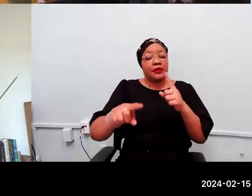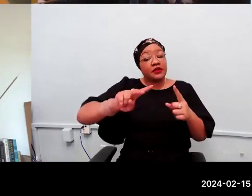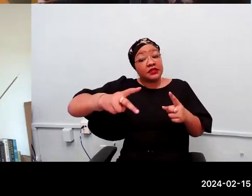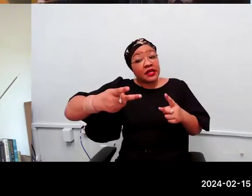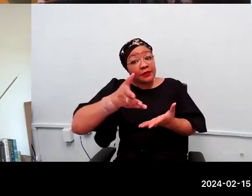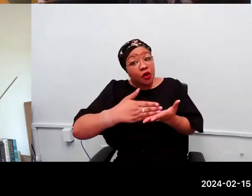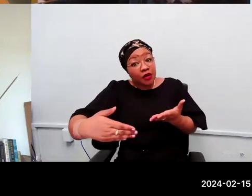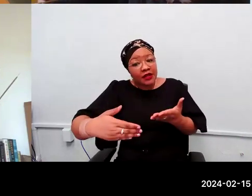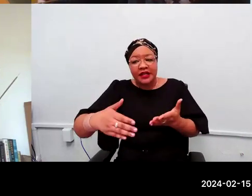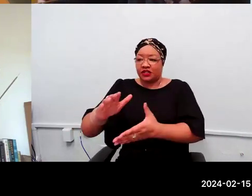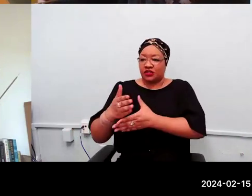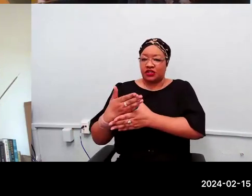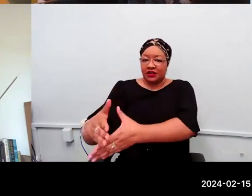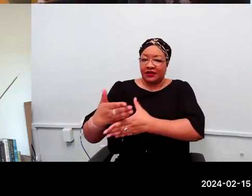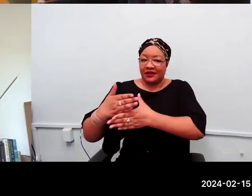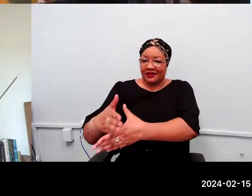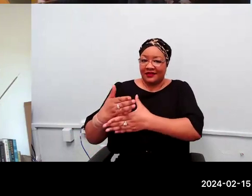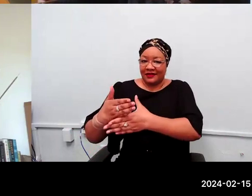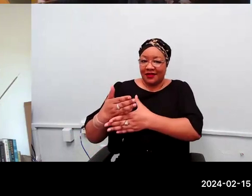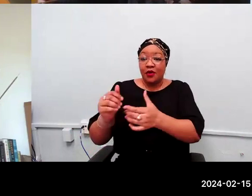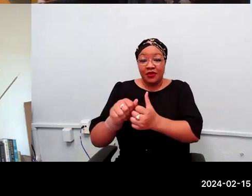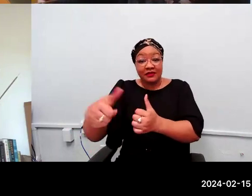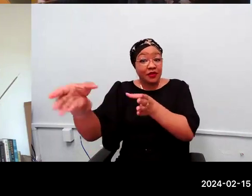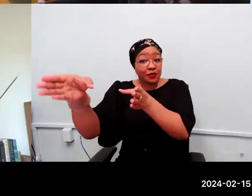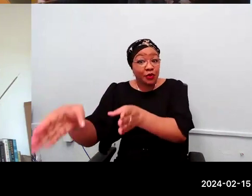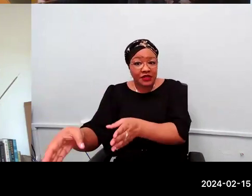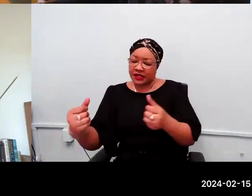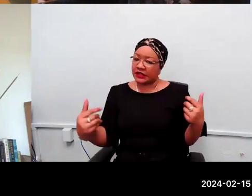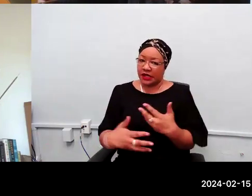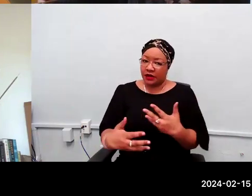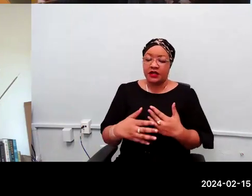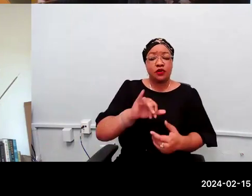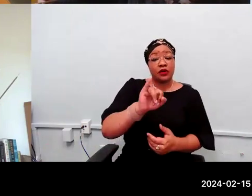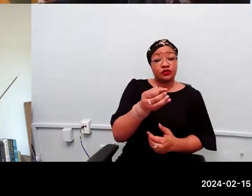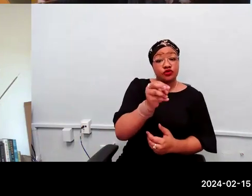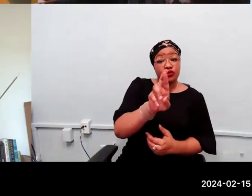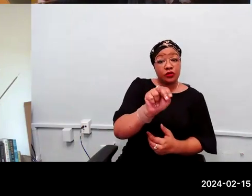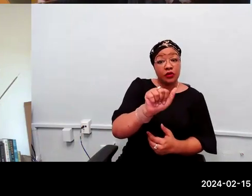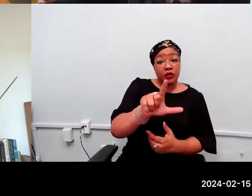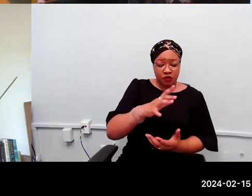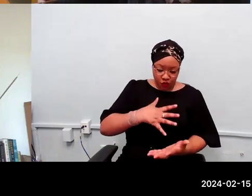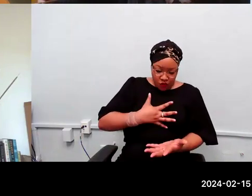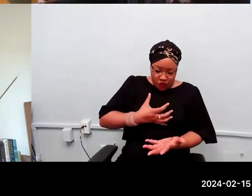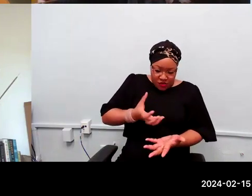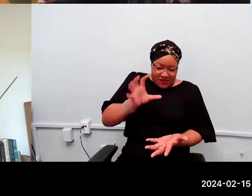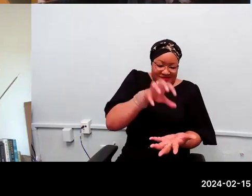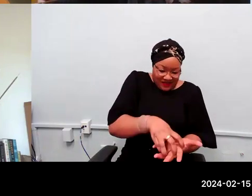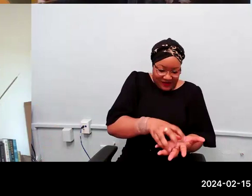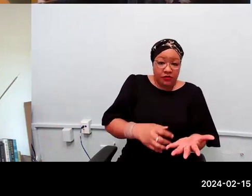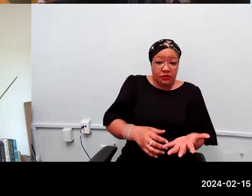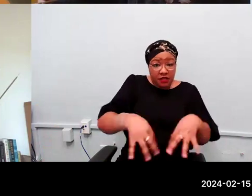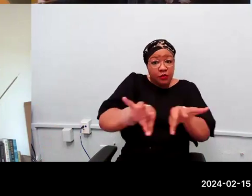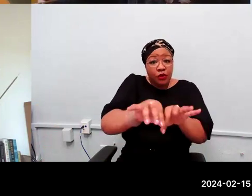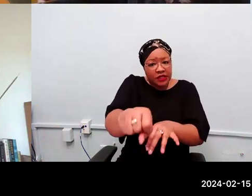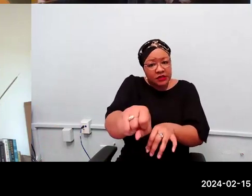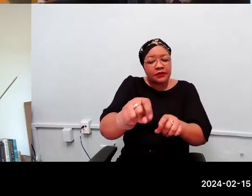else, right? Which can be even more terrifying. So it's one thing to journal, to get it out, which is super important. But then it's